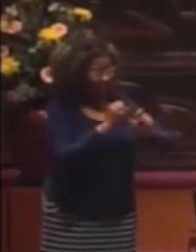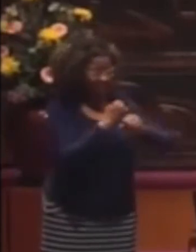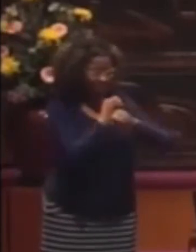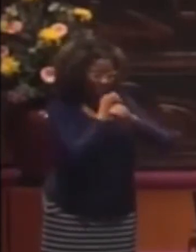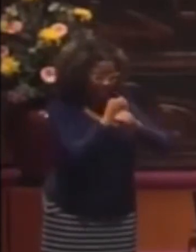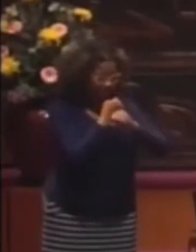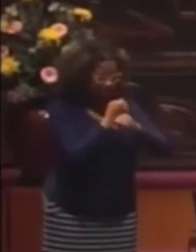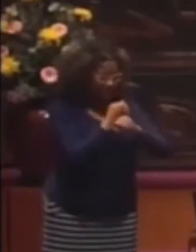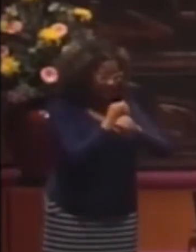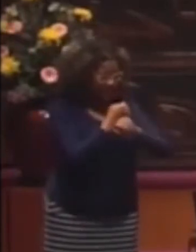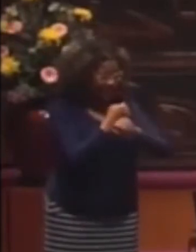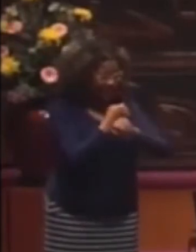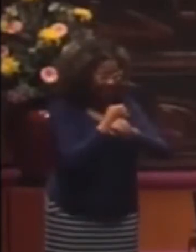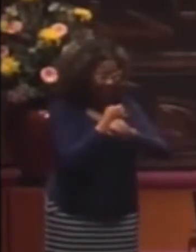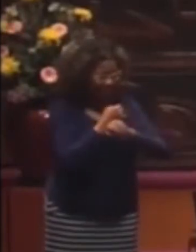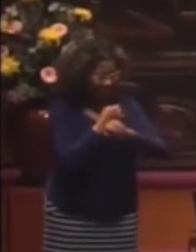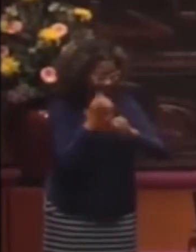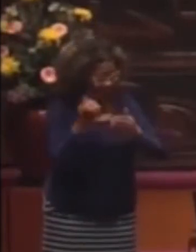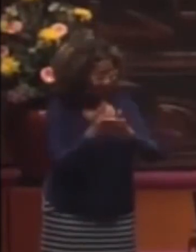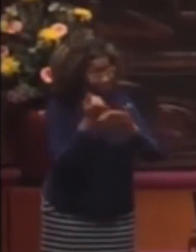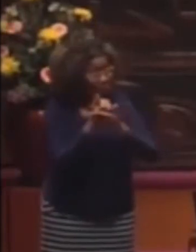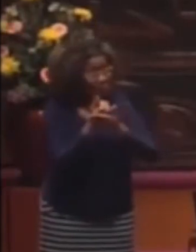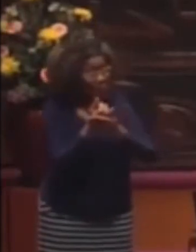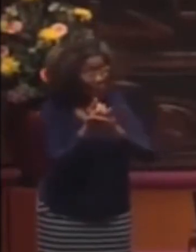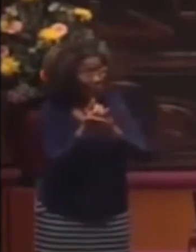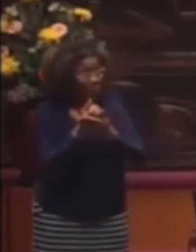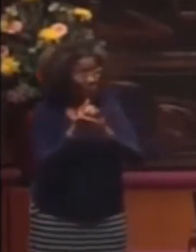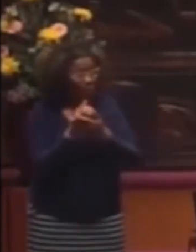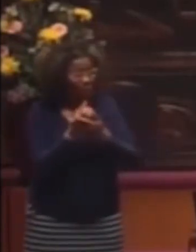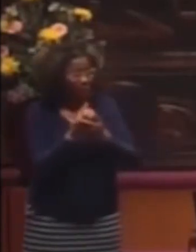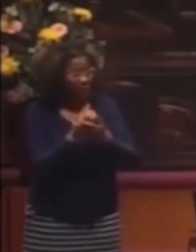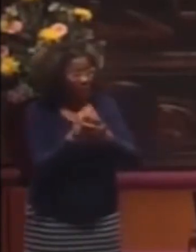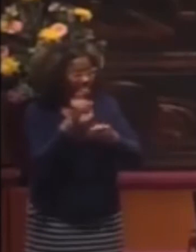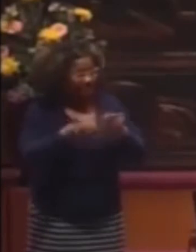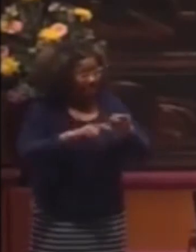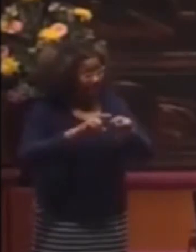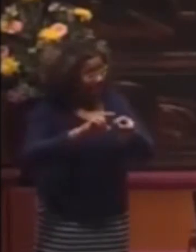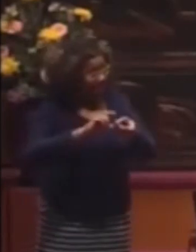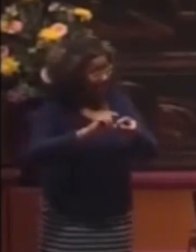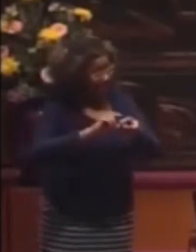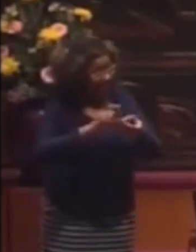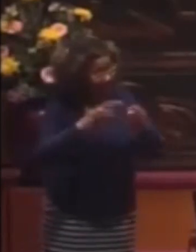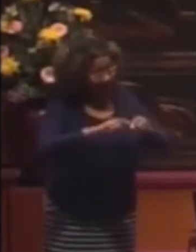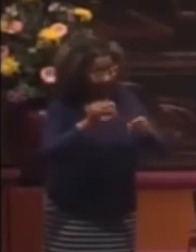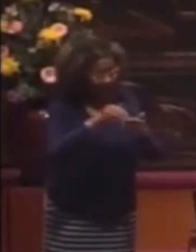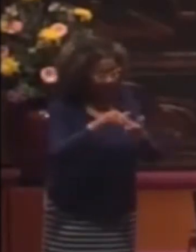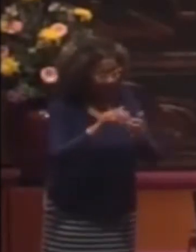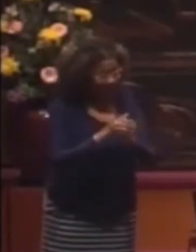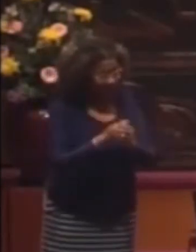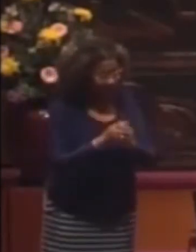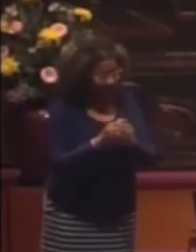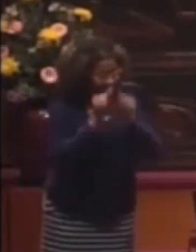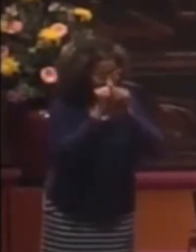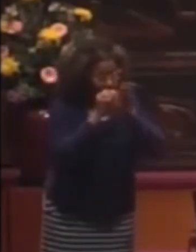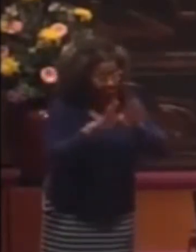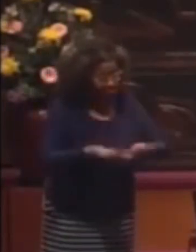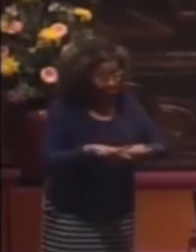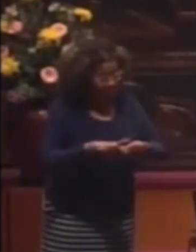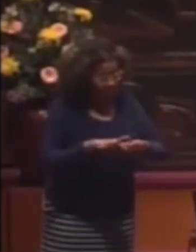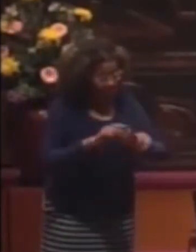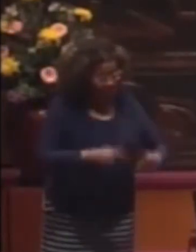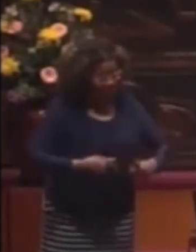never has been and never will be again. May be blessed throughout your entire life, even as you're blessed at this